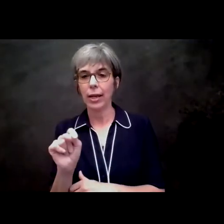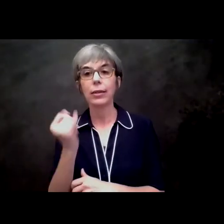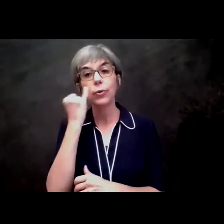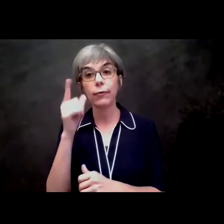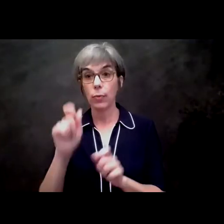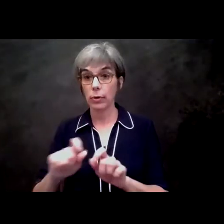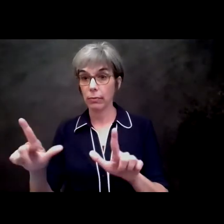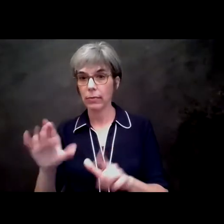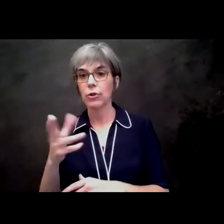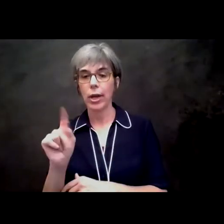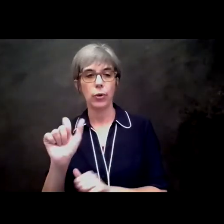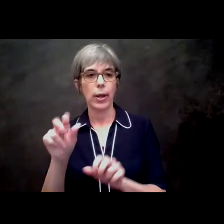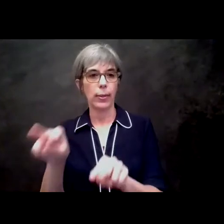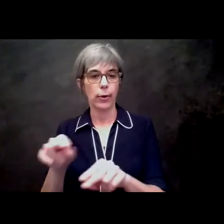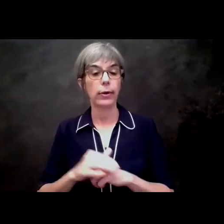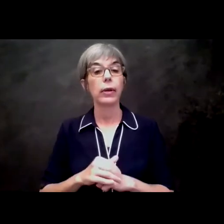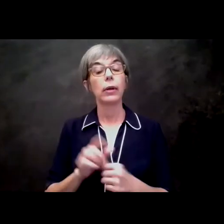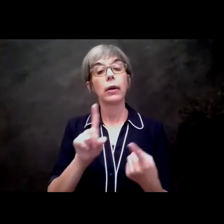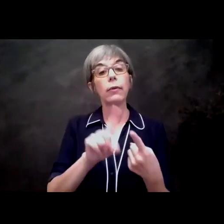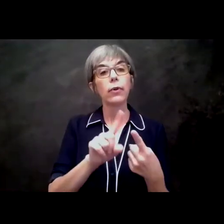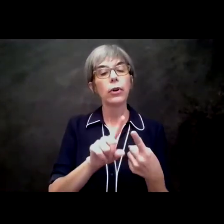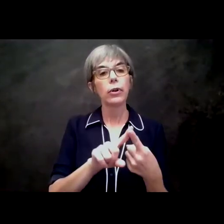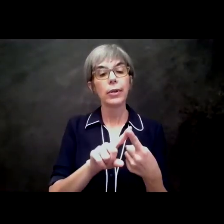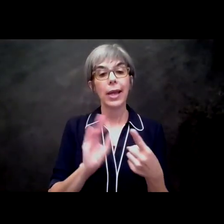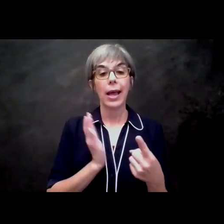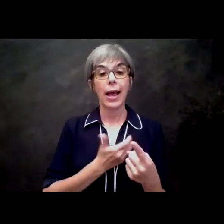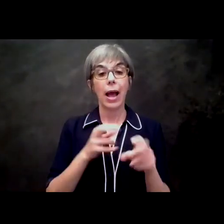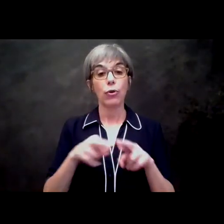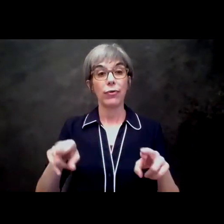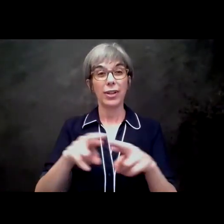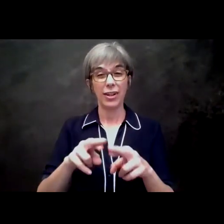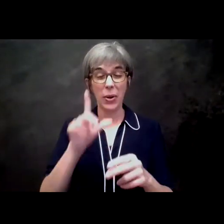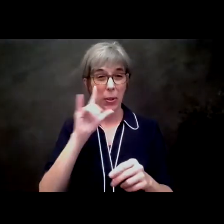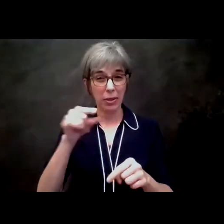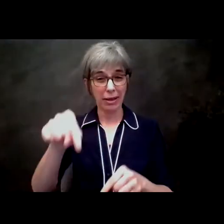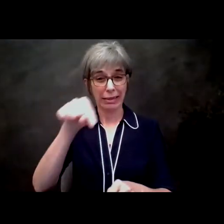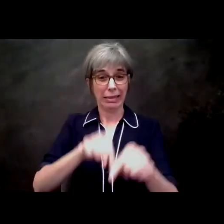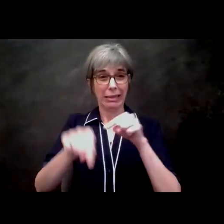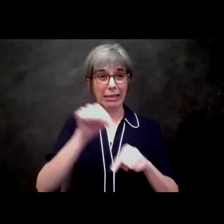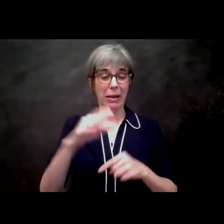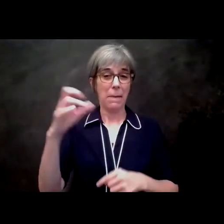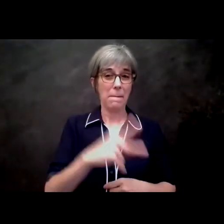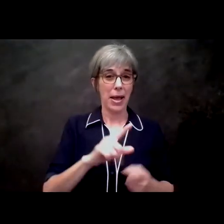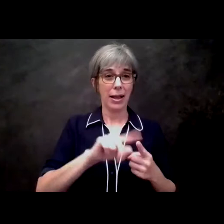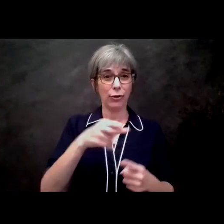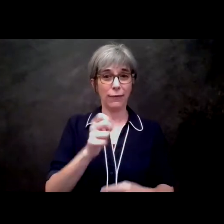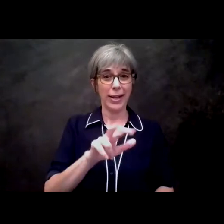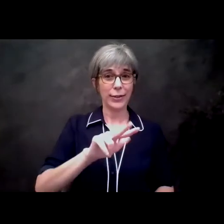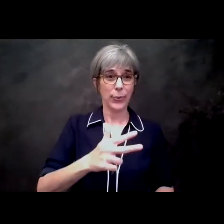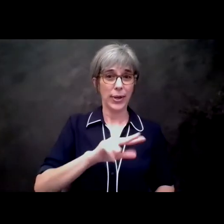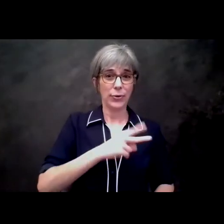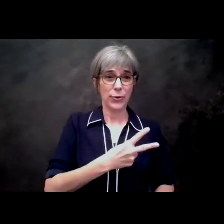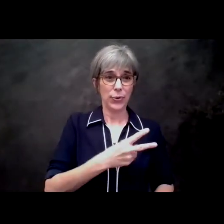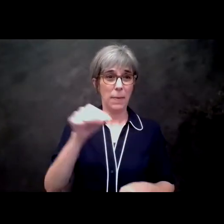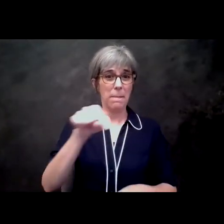well. The first one, how close is our region to slipping backwards and being placed under phase 3 or possibly even under phase 2?